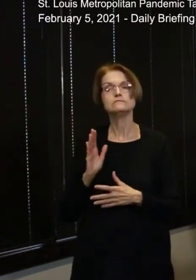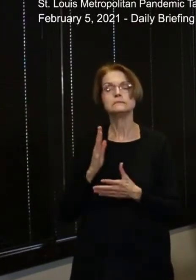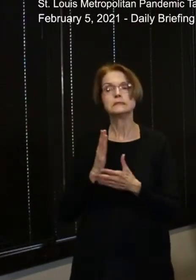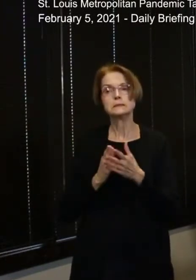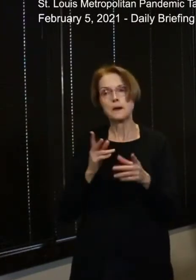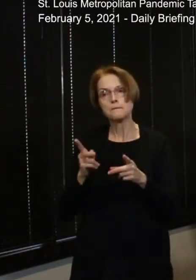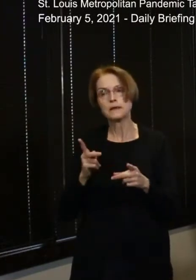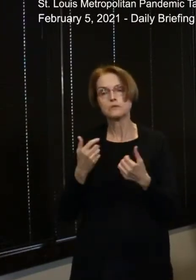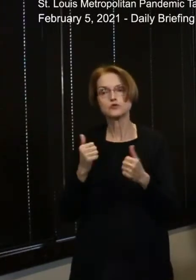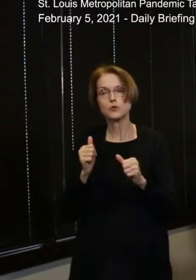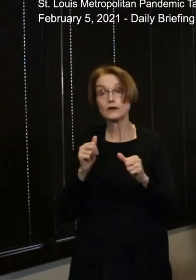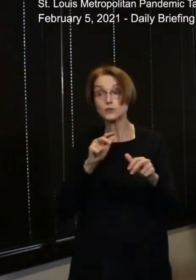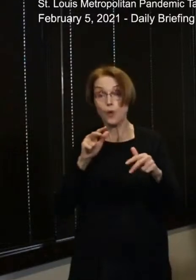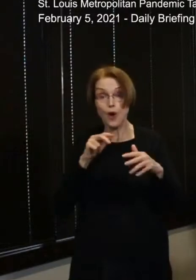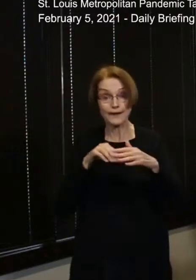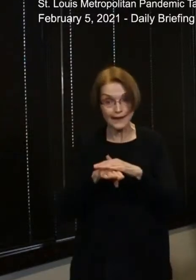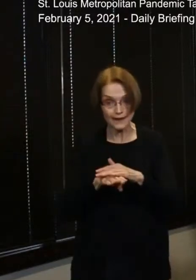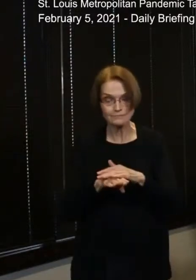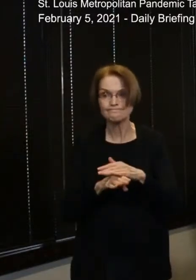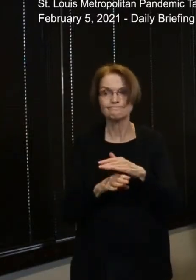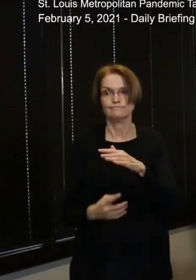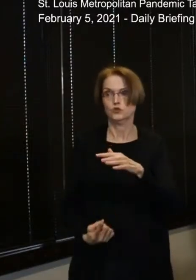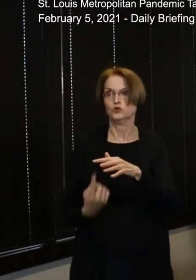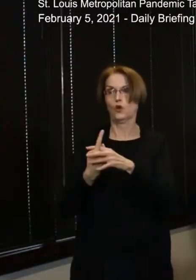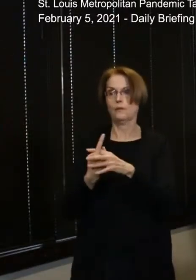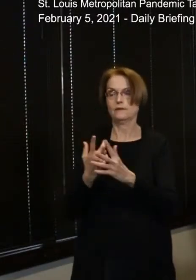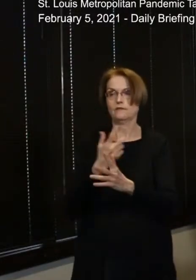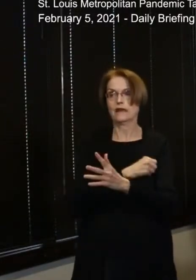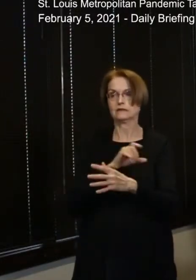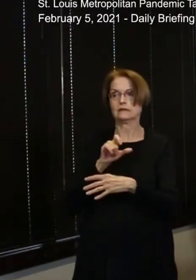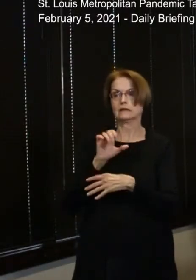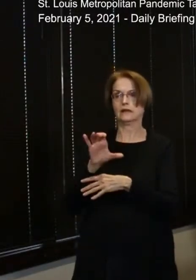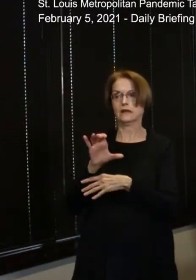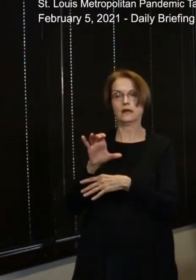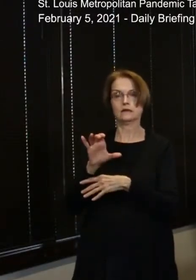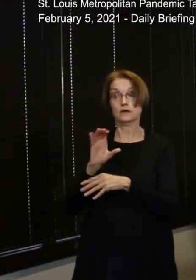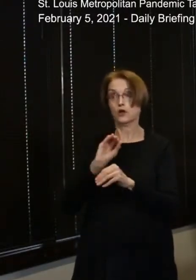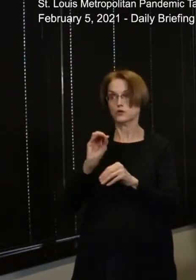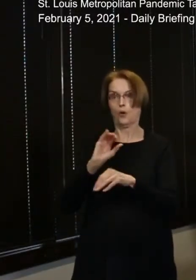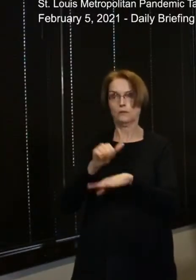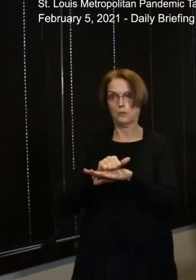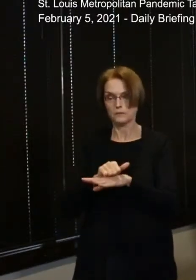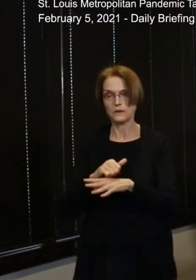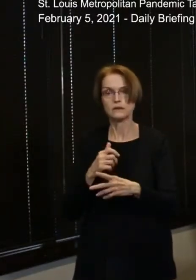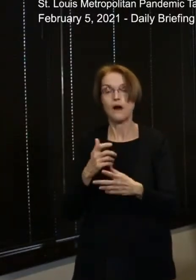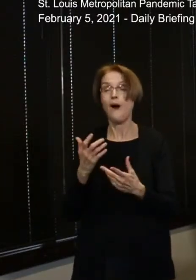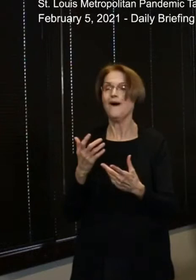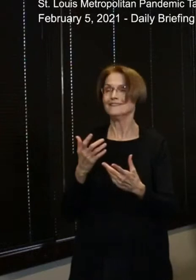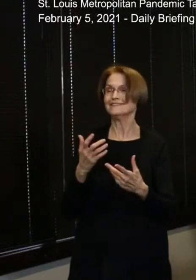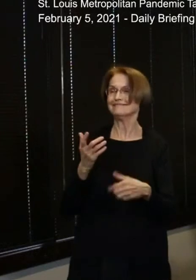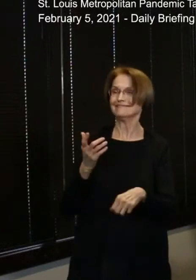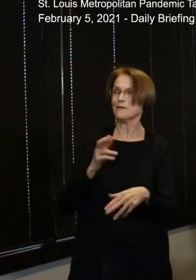do walk-in, so walking into one of our vaccination clinics and expecting to be vaccinated. There were some